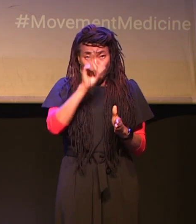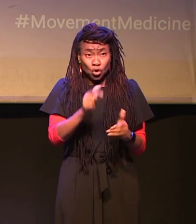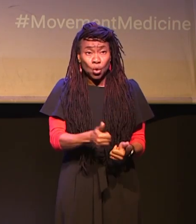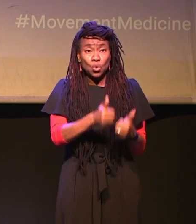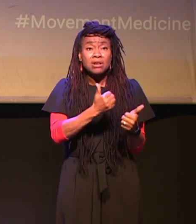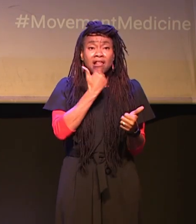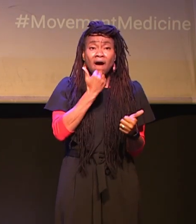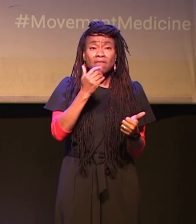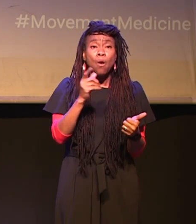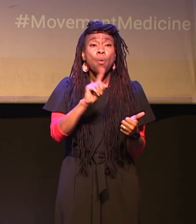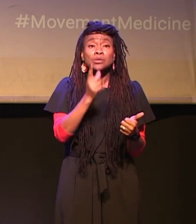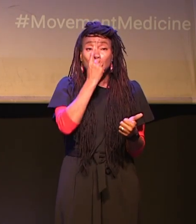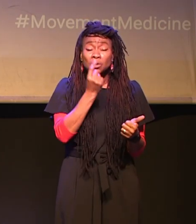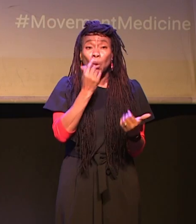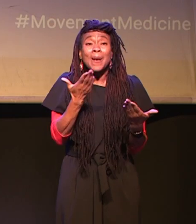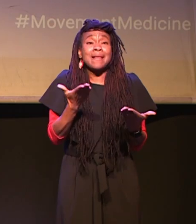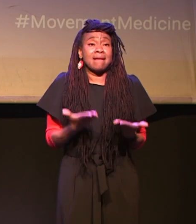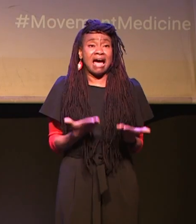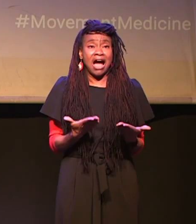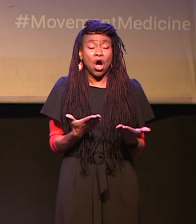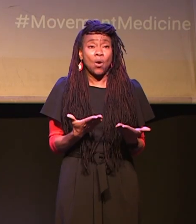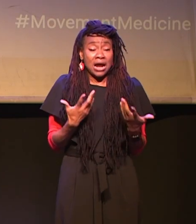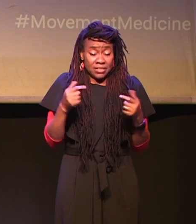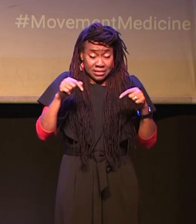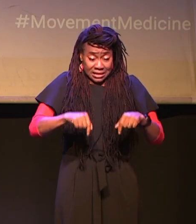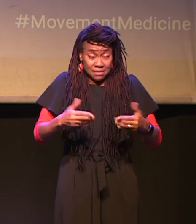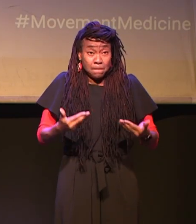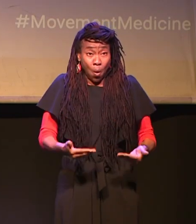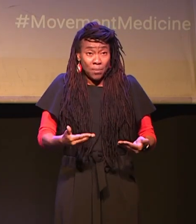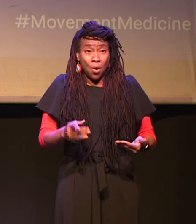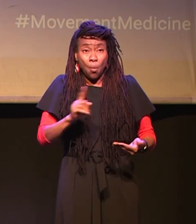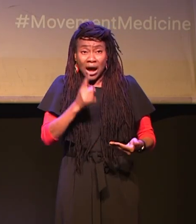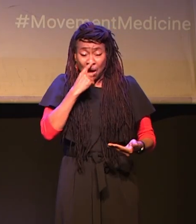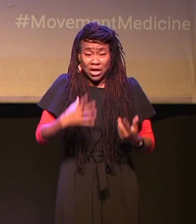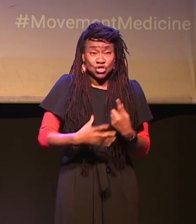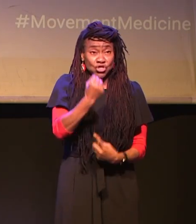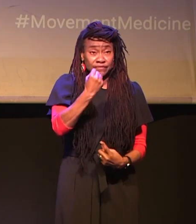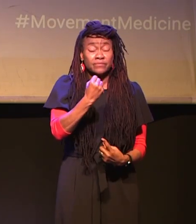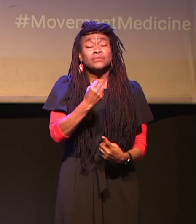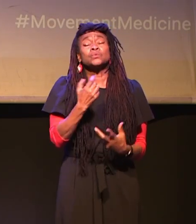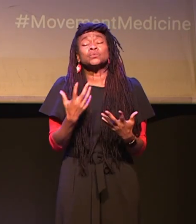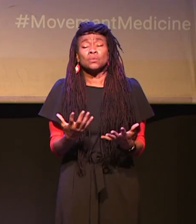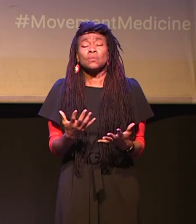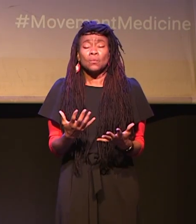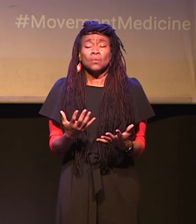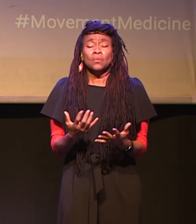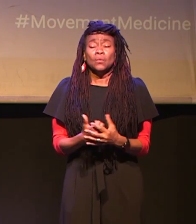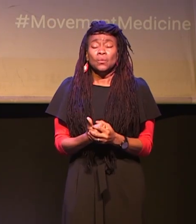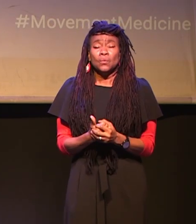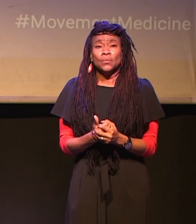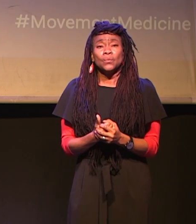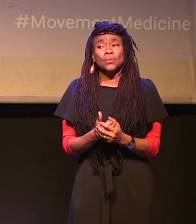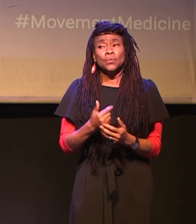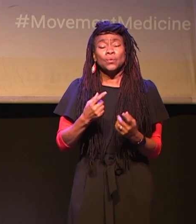is possible right now, what can we work with in this moment. And so really holding that